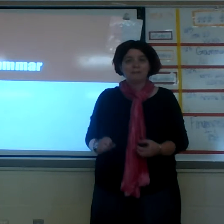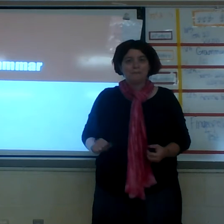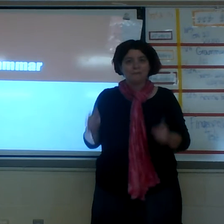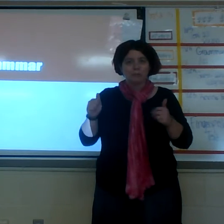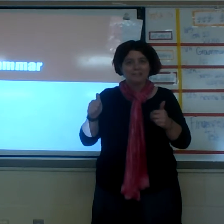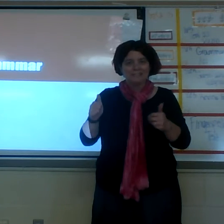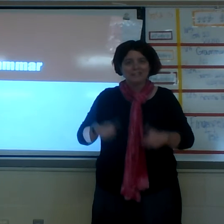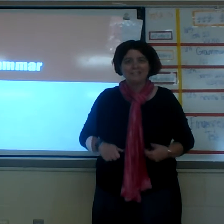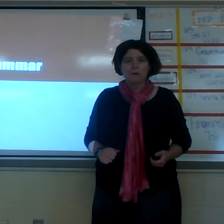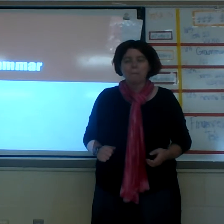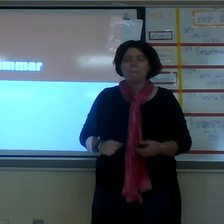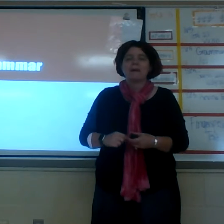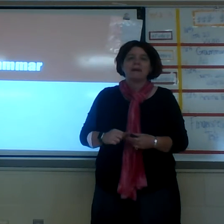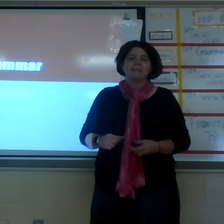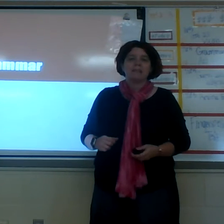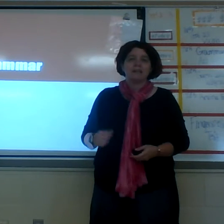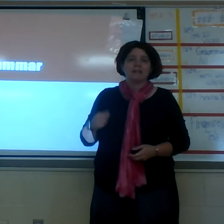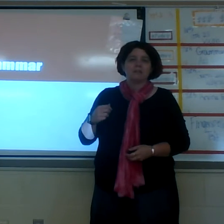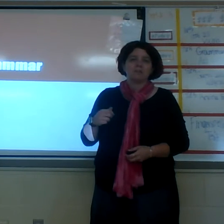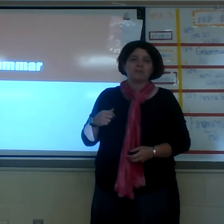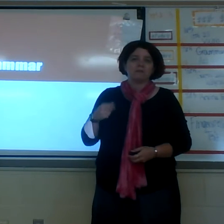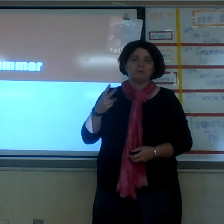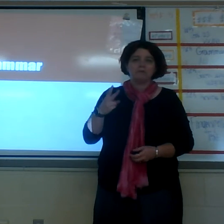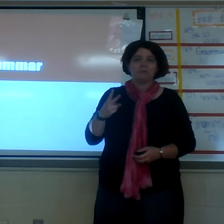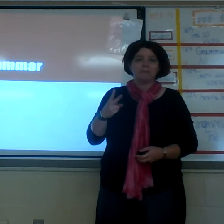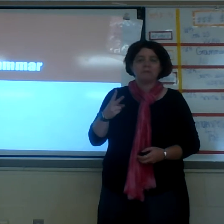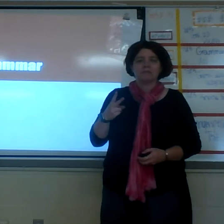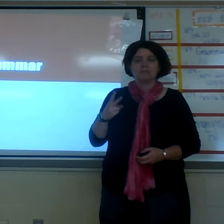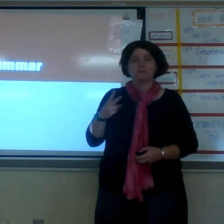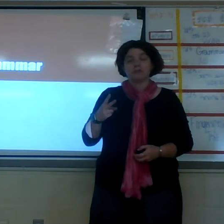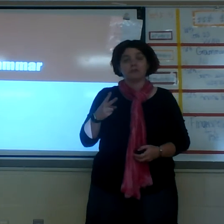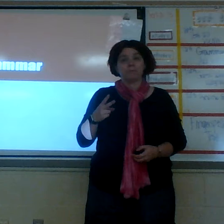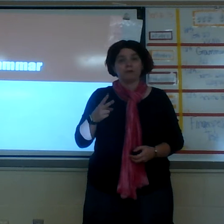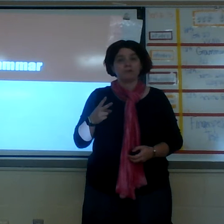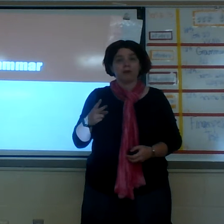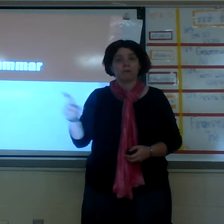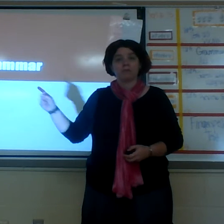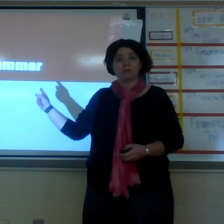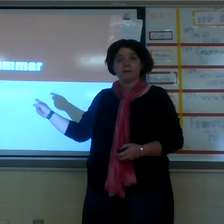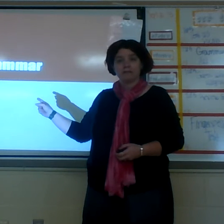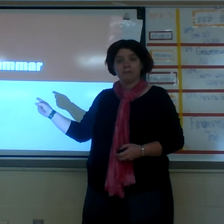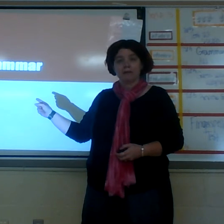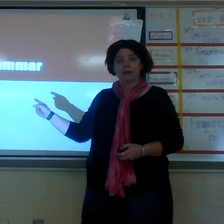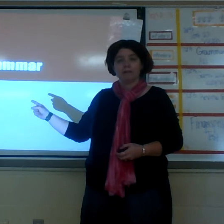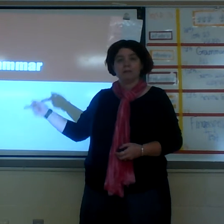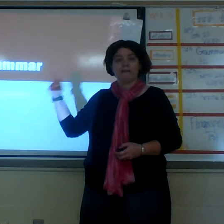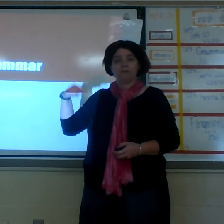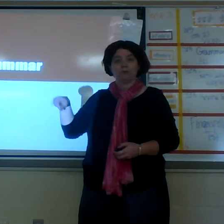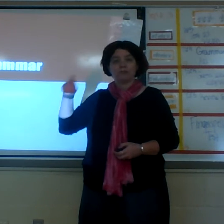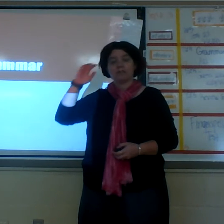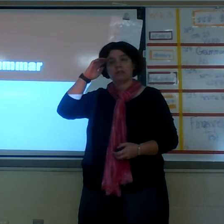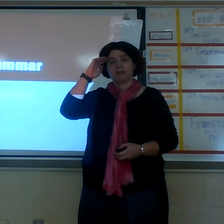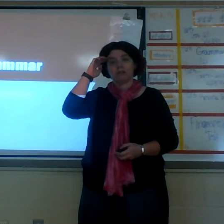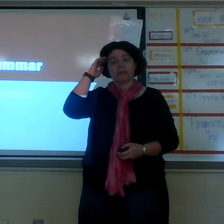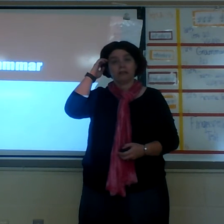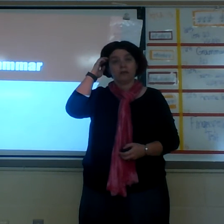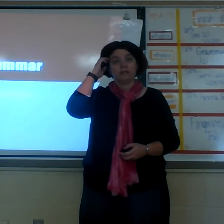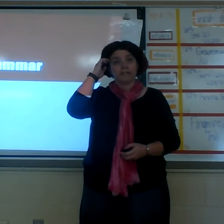Let's hope this works. So today in class we talked about two different parts of grammar. We talked about topic, comment, and then what you'll see a little later called